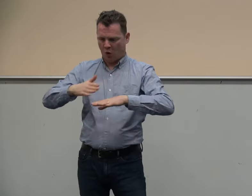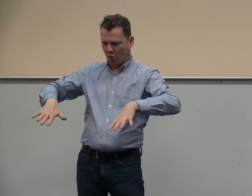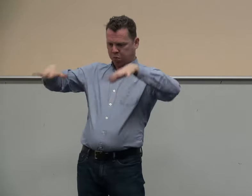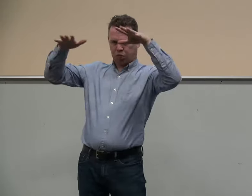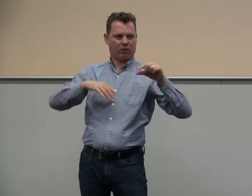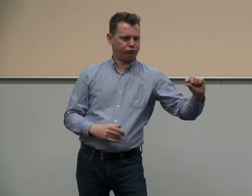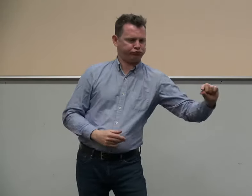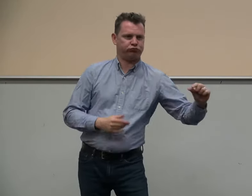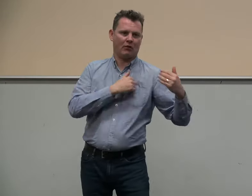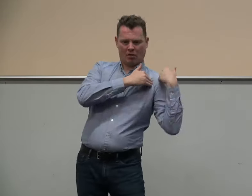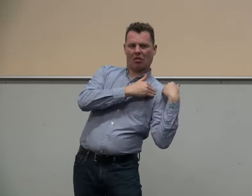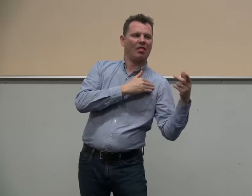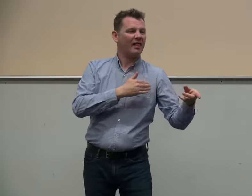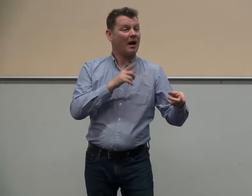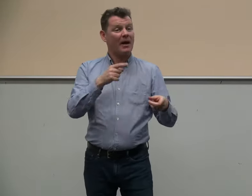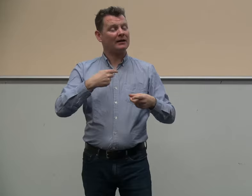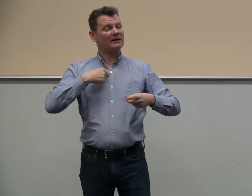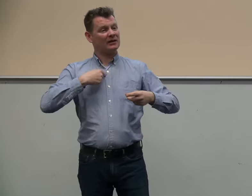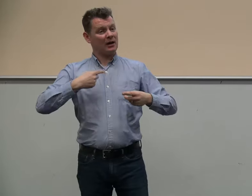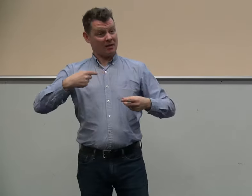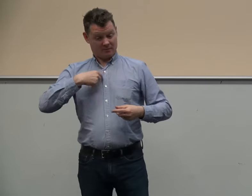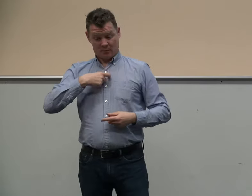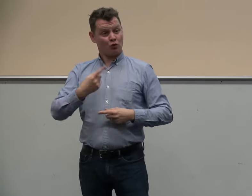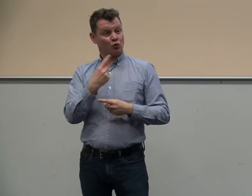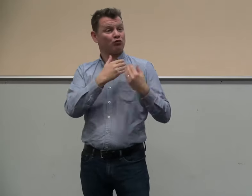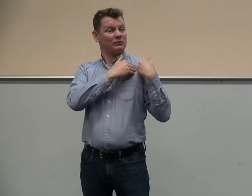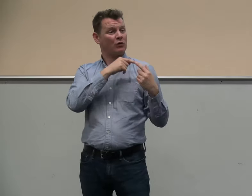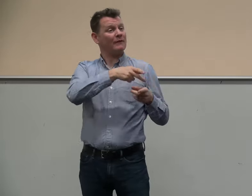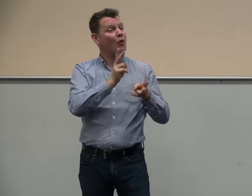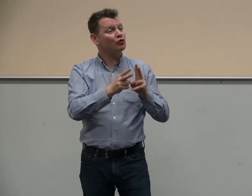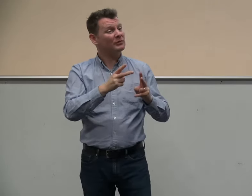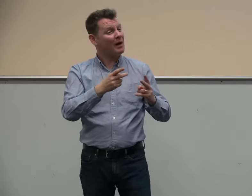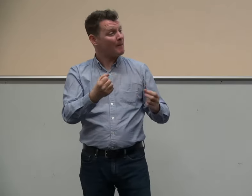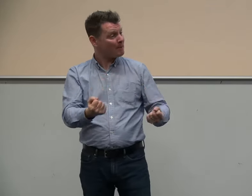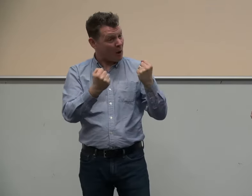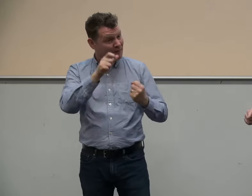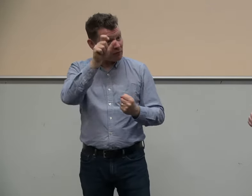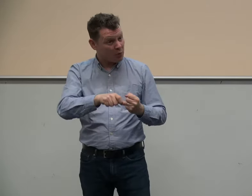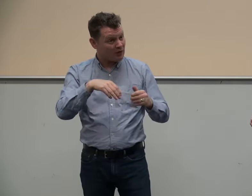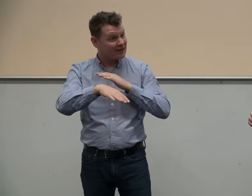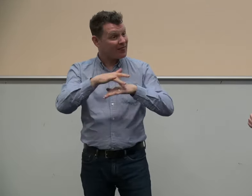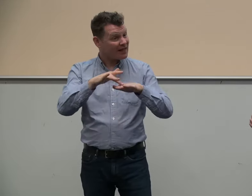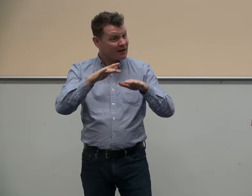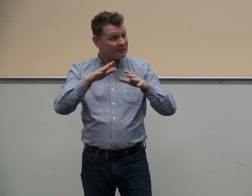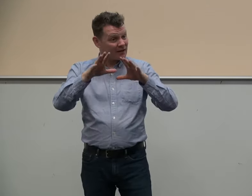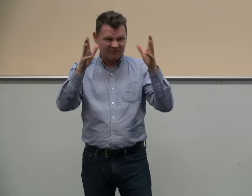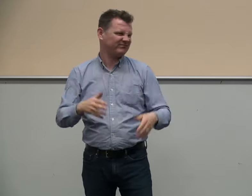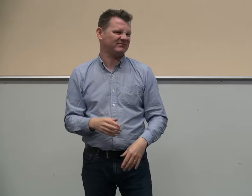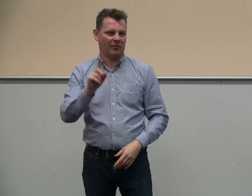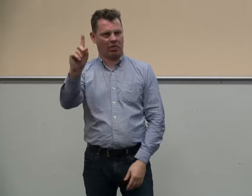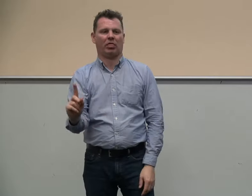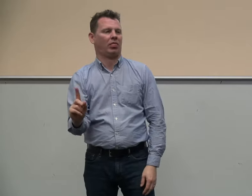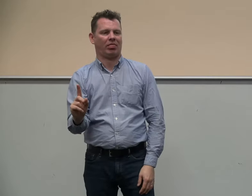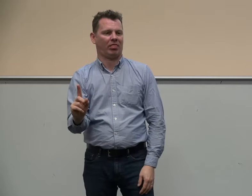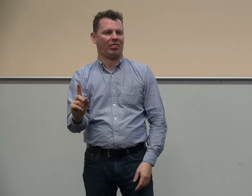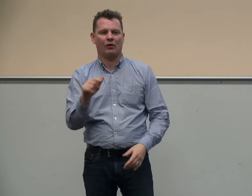people have no influence over other departments. They have no authority over other departments. So they can say to box office all they like, please provide